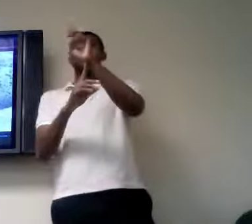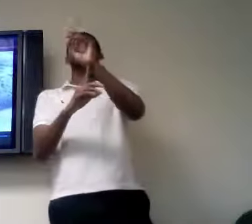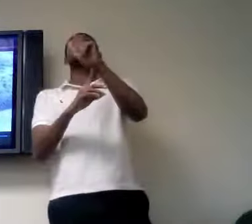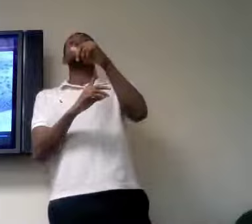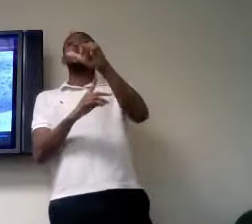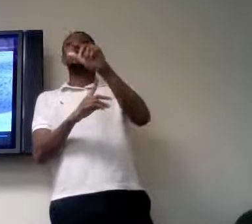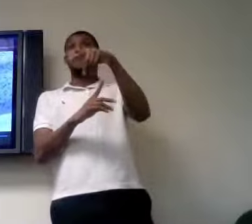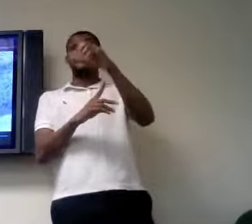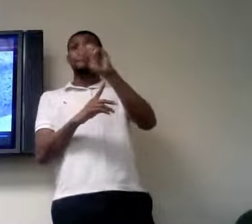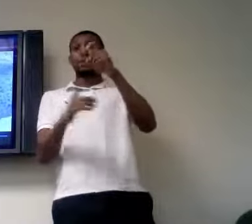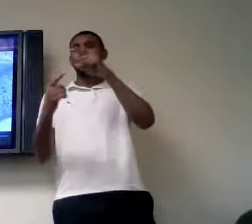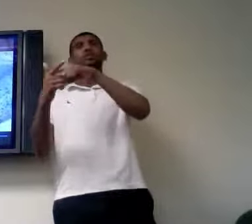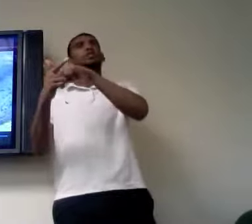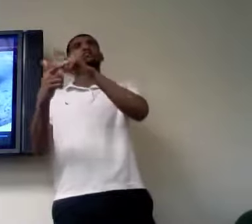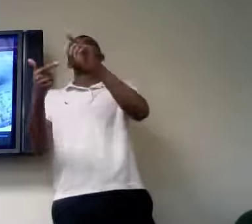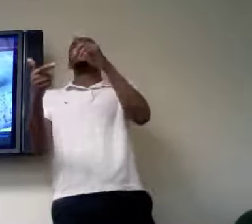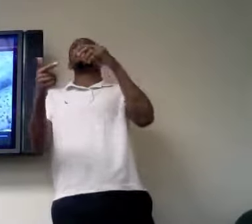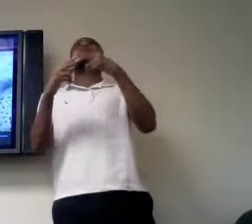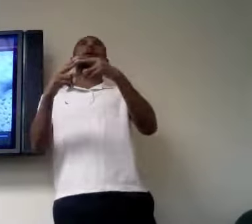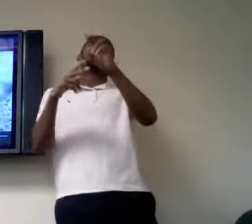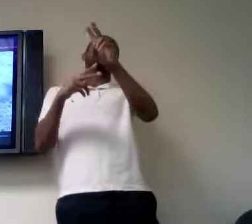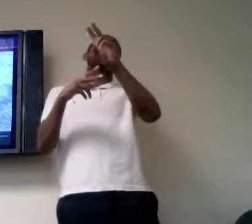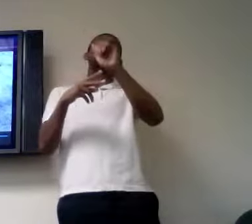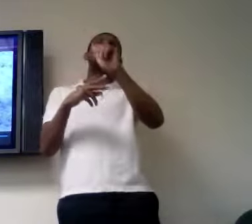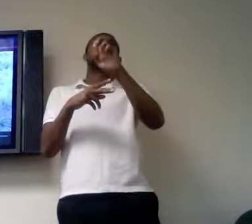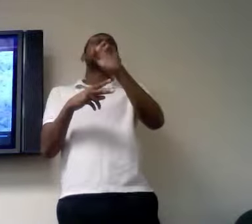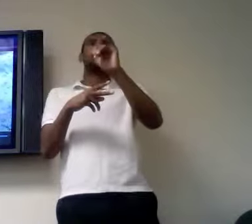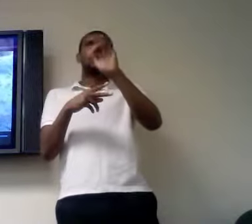also called variola, dysentery, and pneumonia.